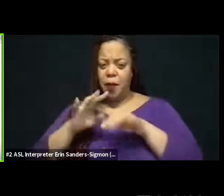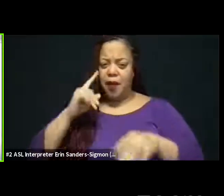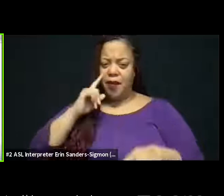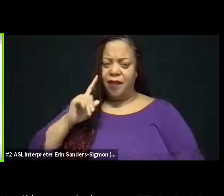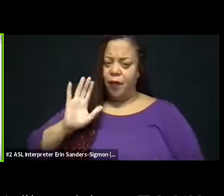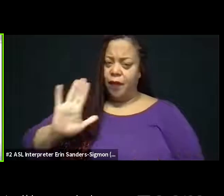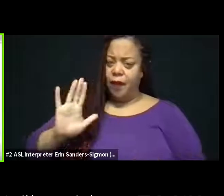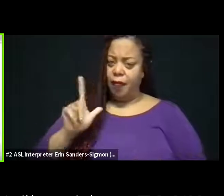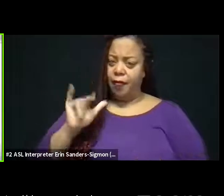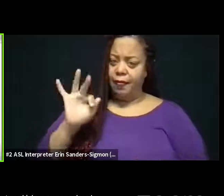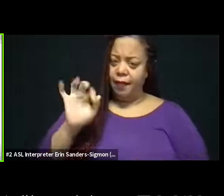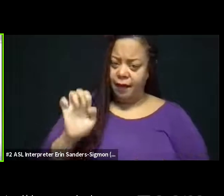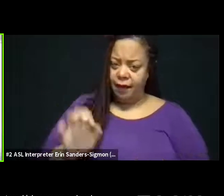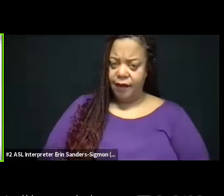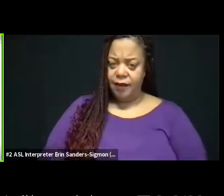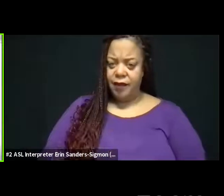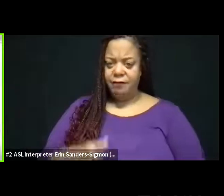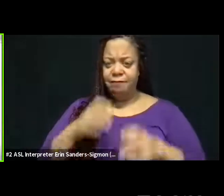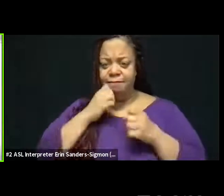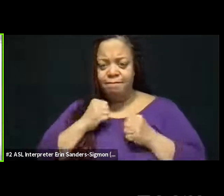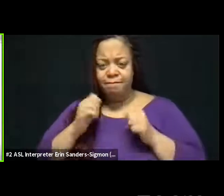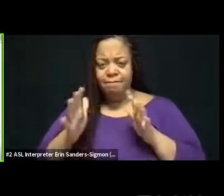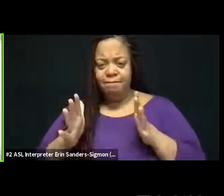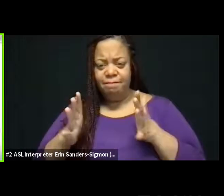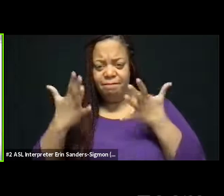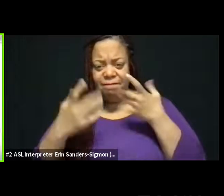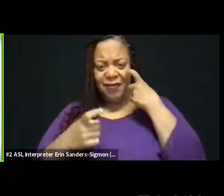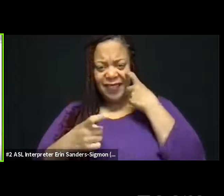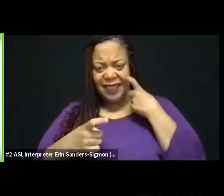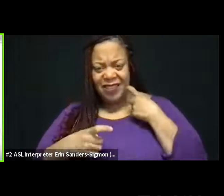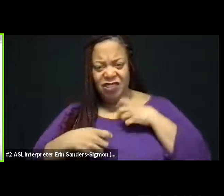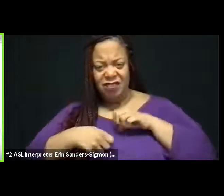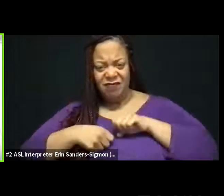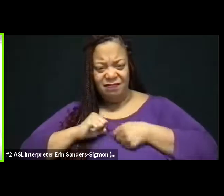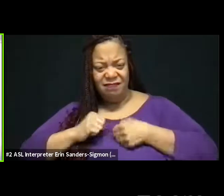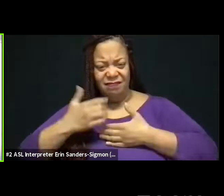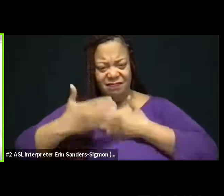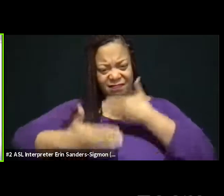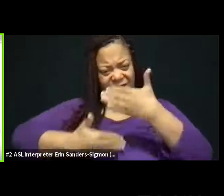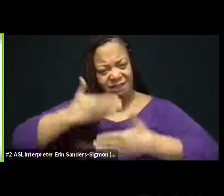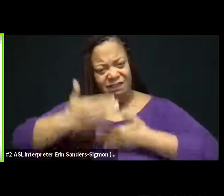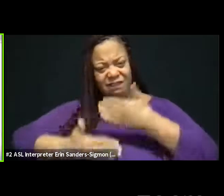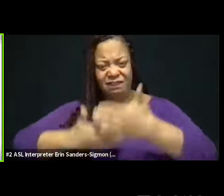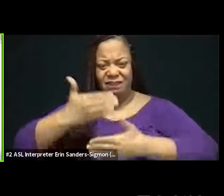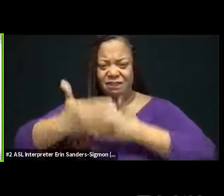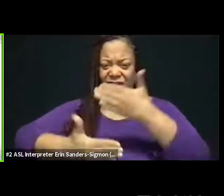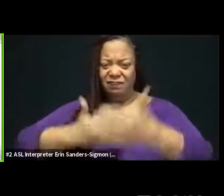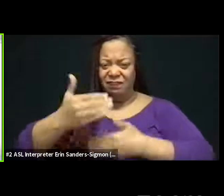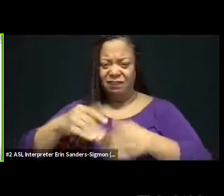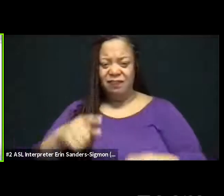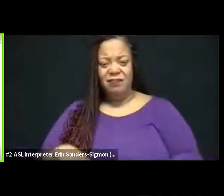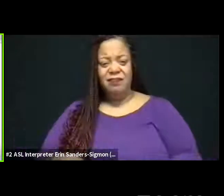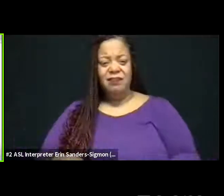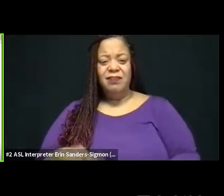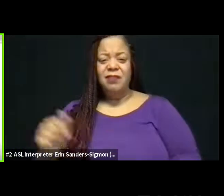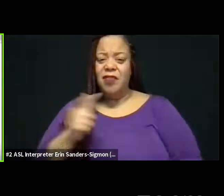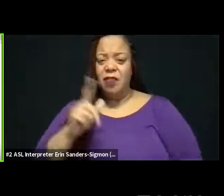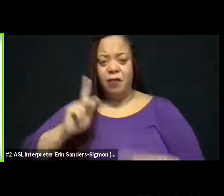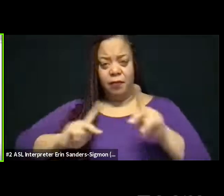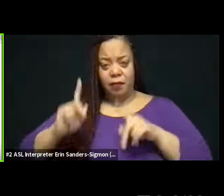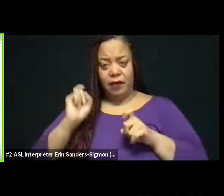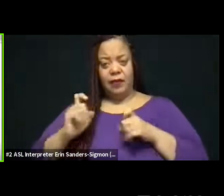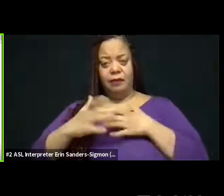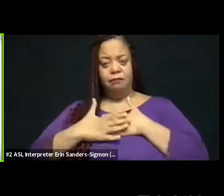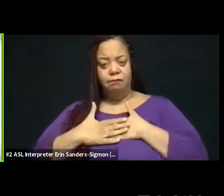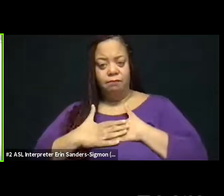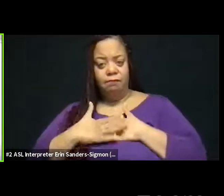And through that opportunity, everybody, as they are comfortable, is able to share the ancestor. We pass sage around, right?